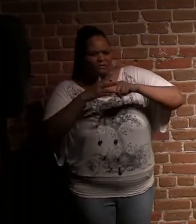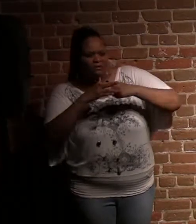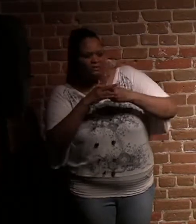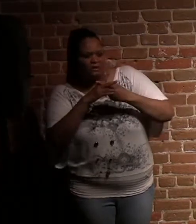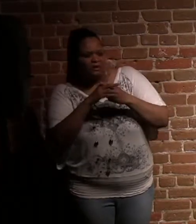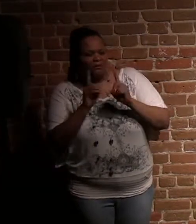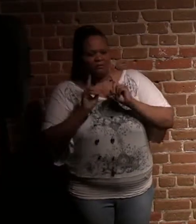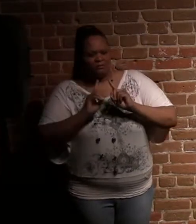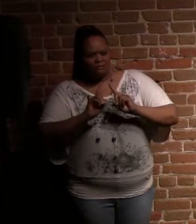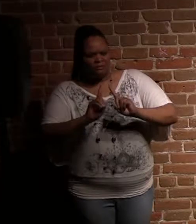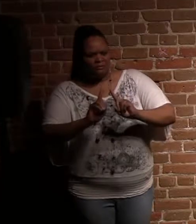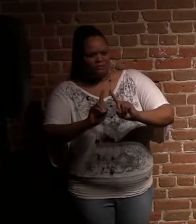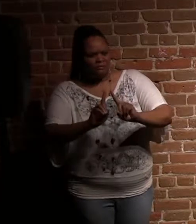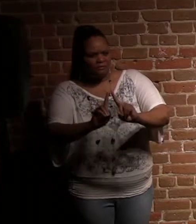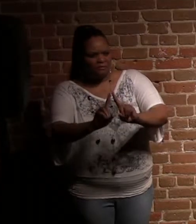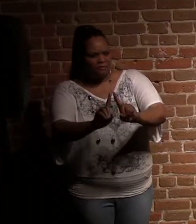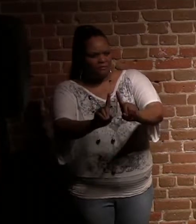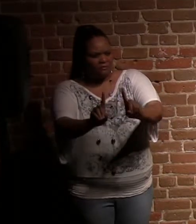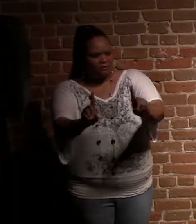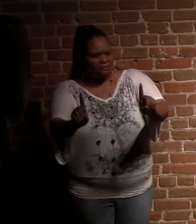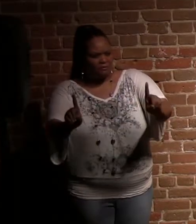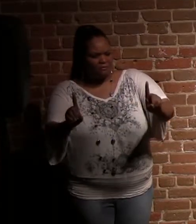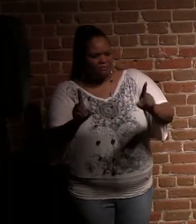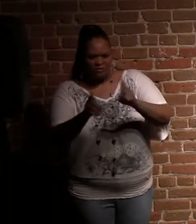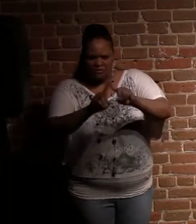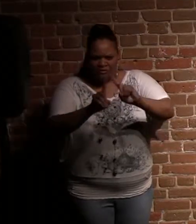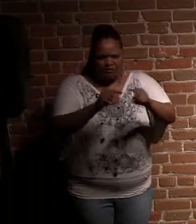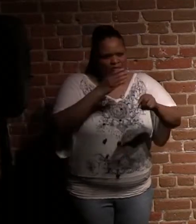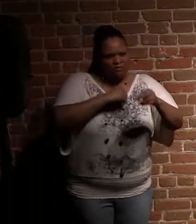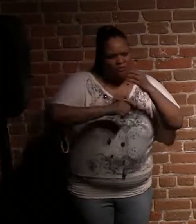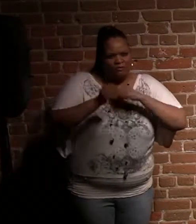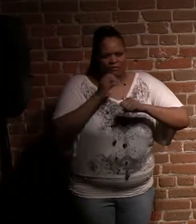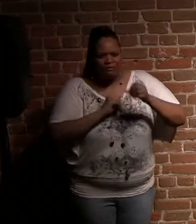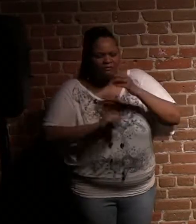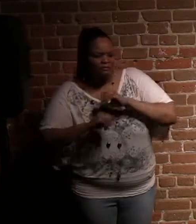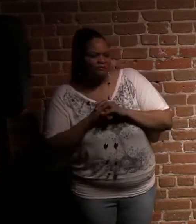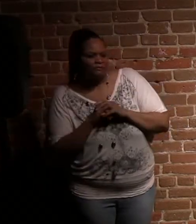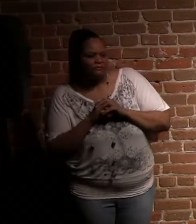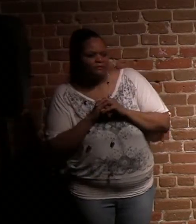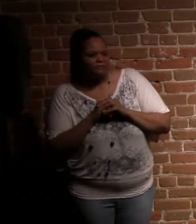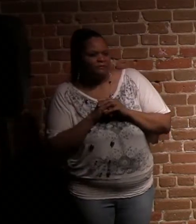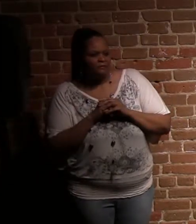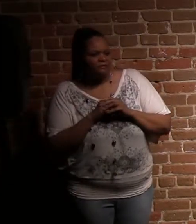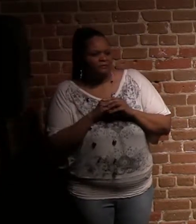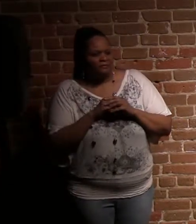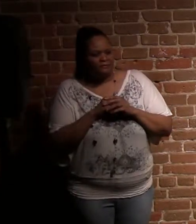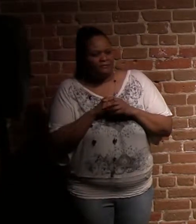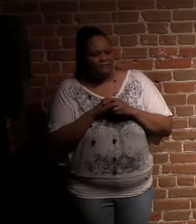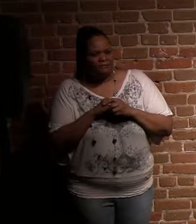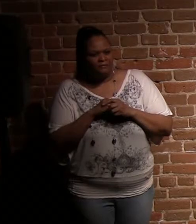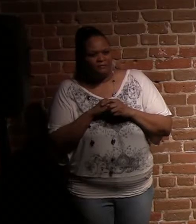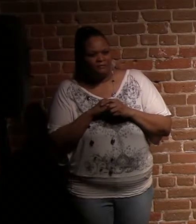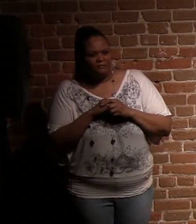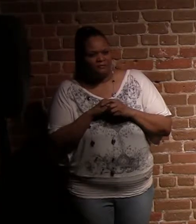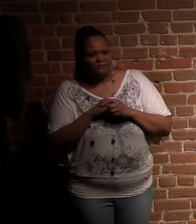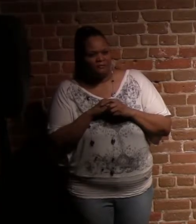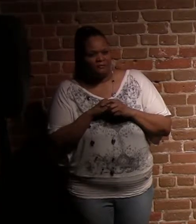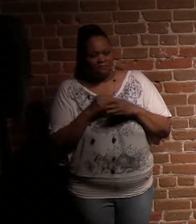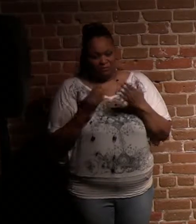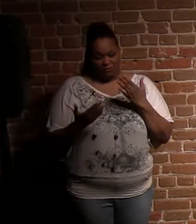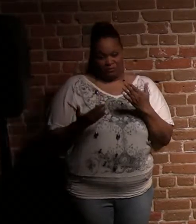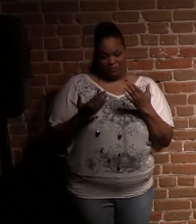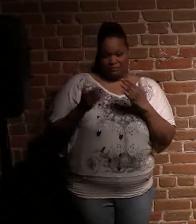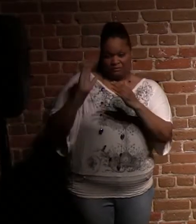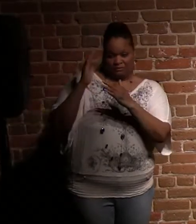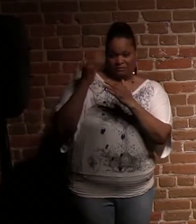walking through the campground, all ages, and it just like they all set their alarm clock